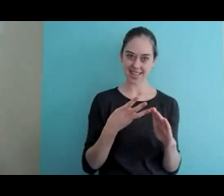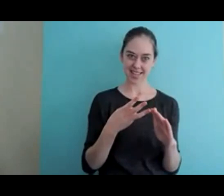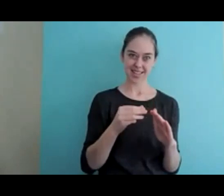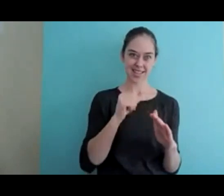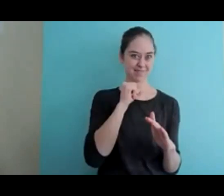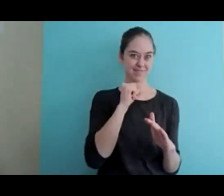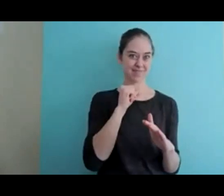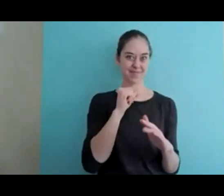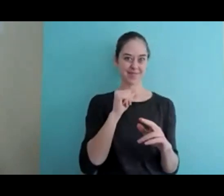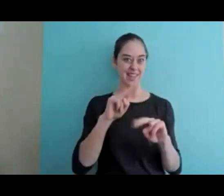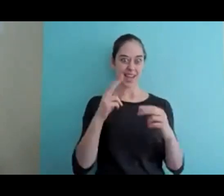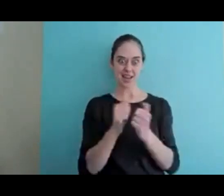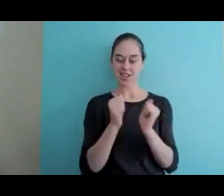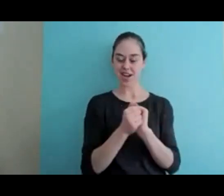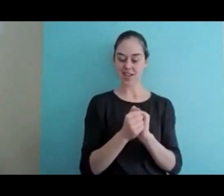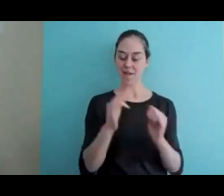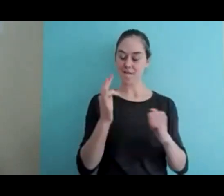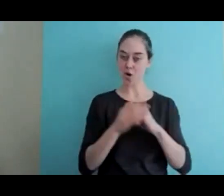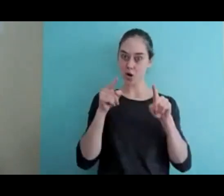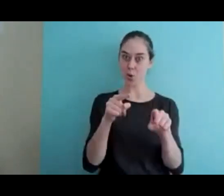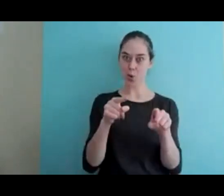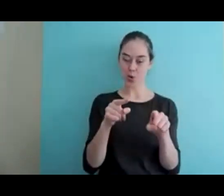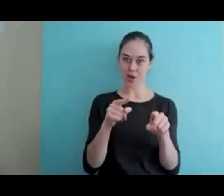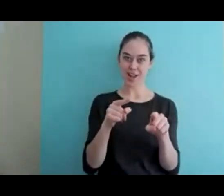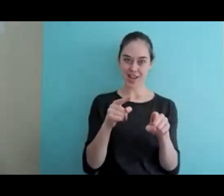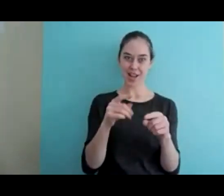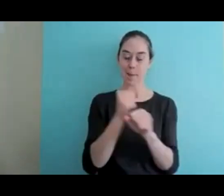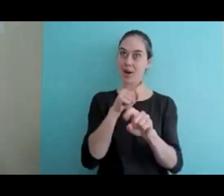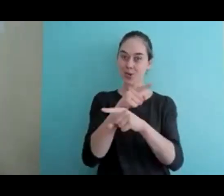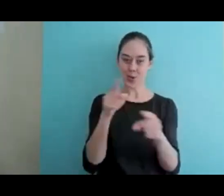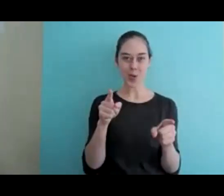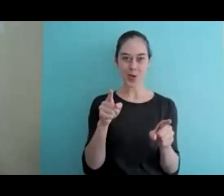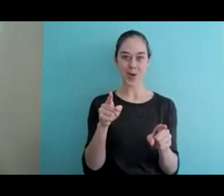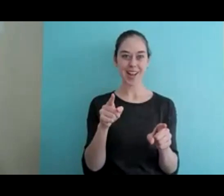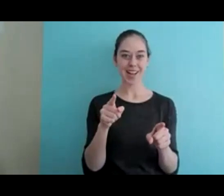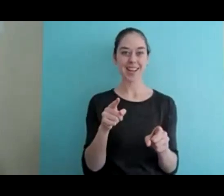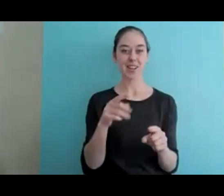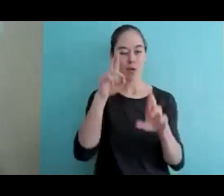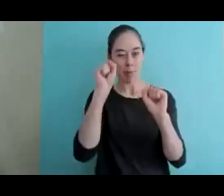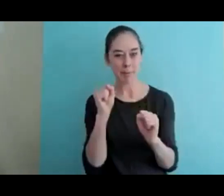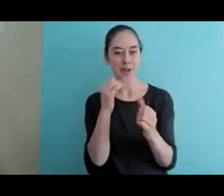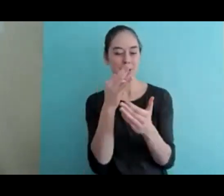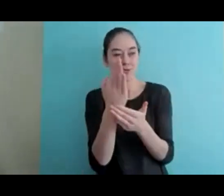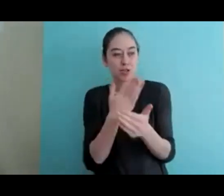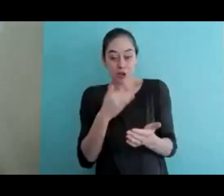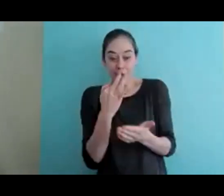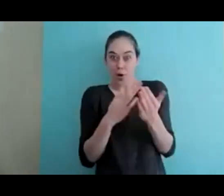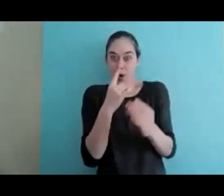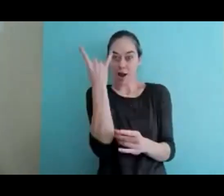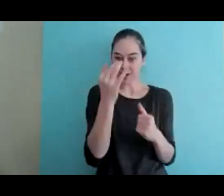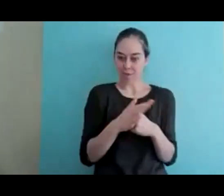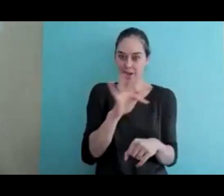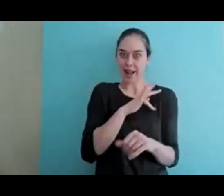Non-negotiable. Non-negotiable. They're for you, to you, about you. Remember that. Very, very important. Okay,